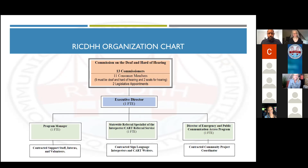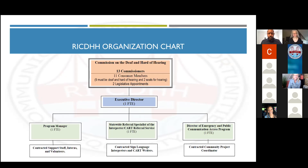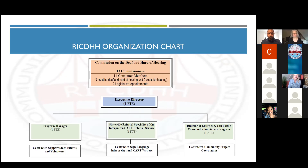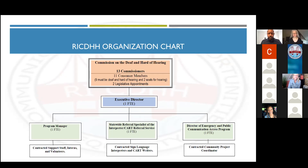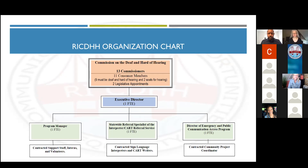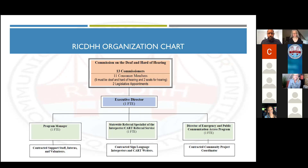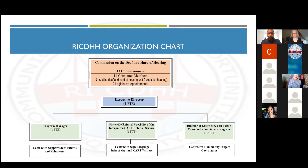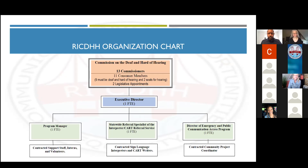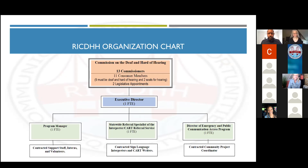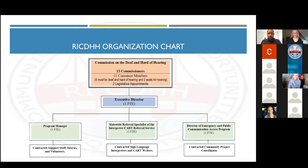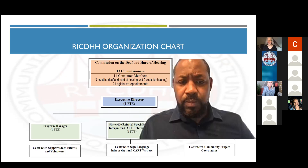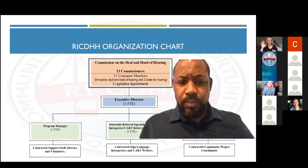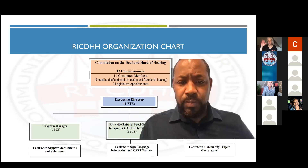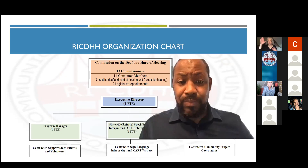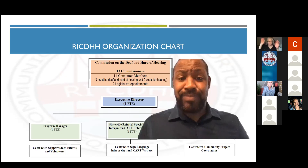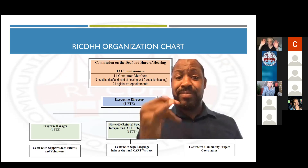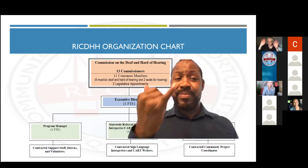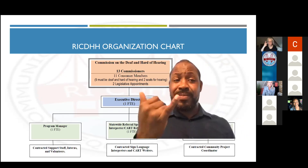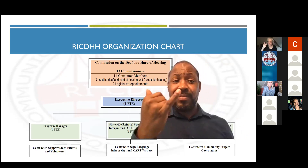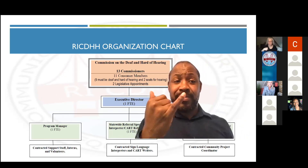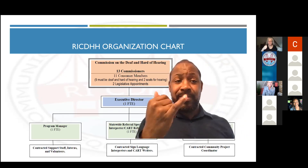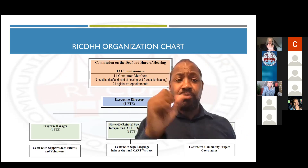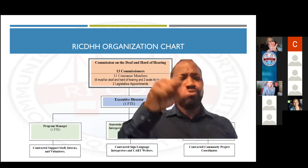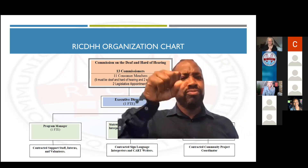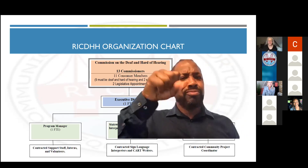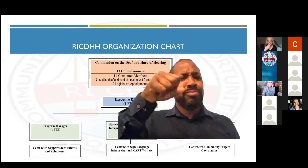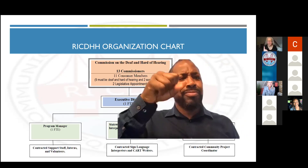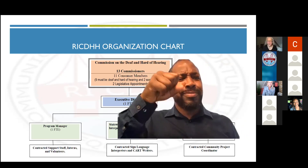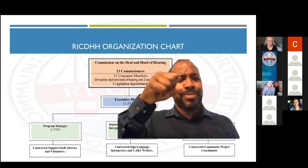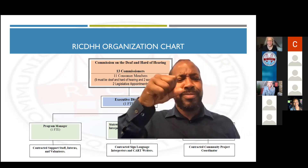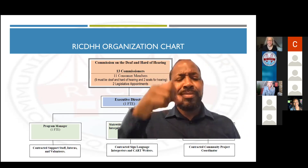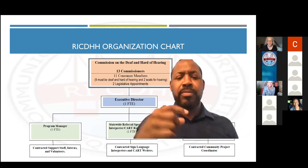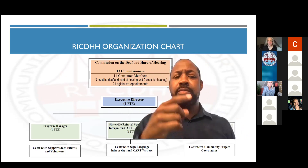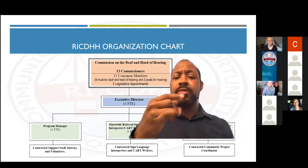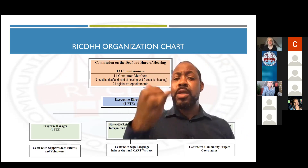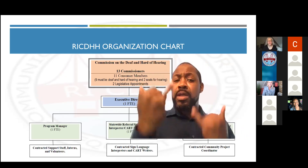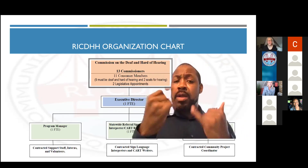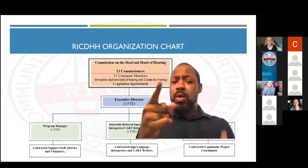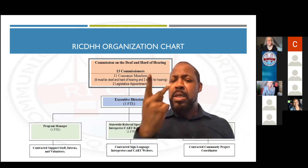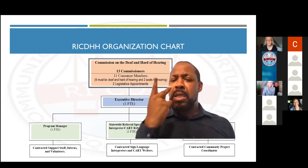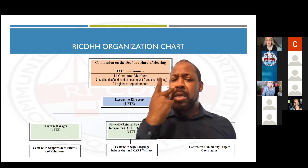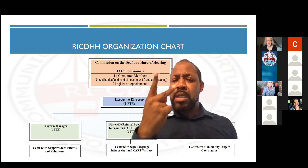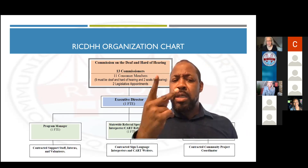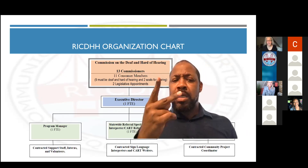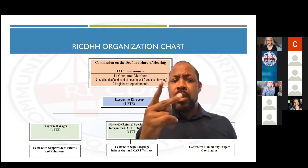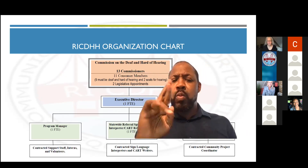Ernest is waiting for you, Joan. Oh, can you see me? I'm sorry. Thank you. So Ernest is saying